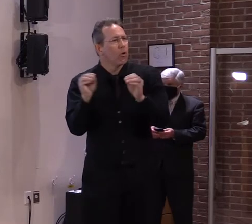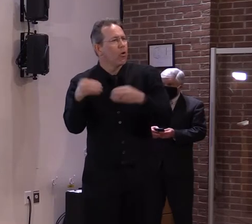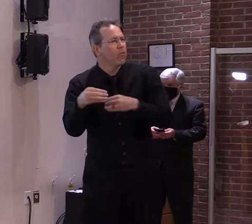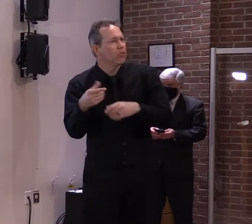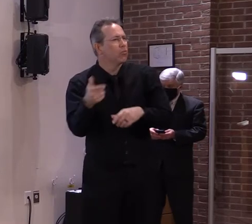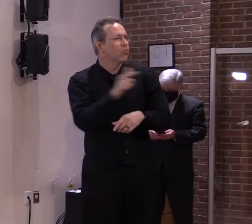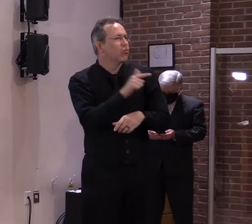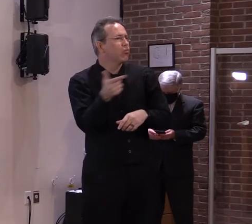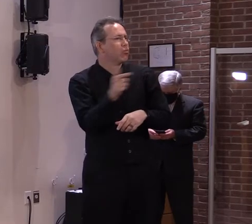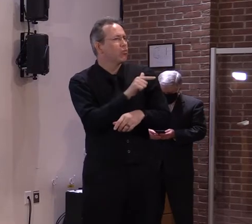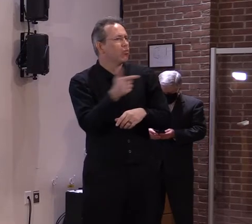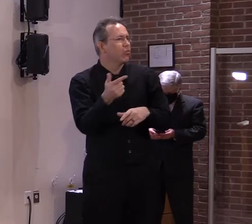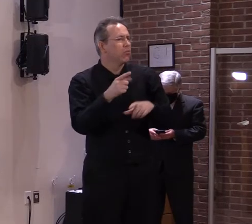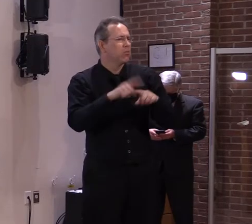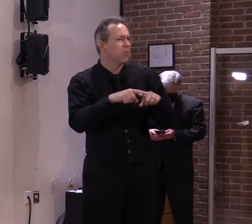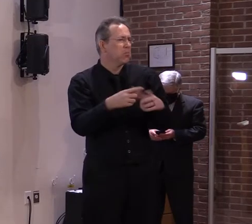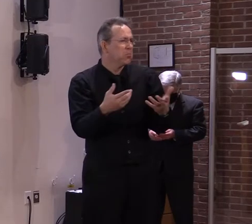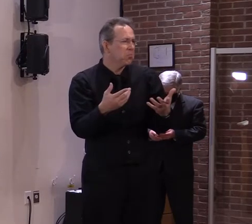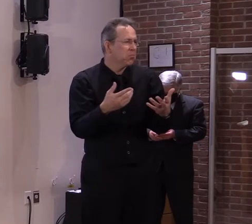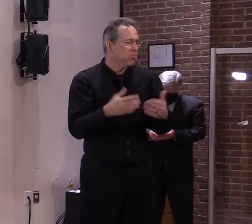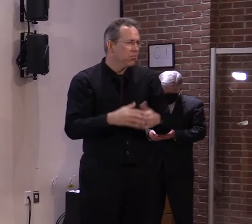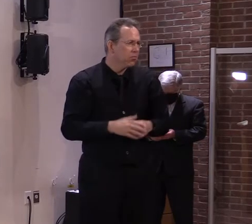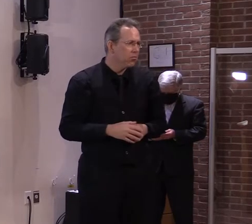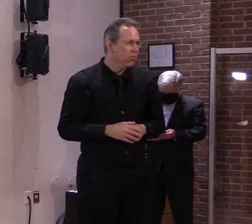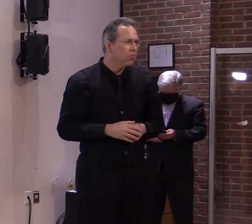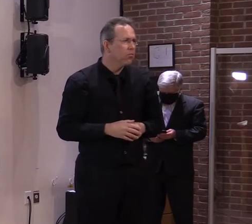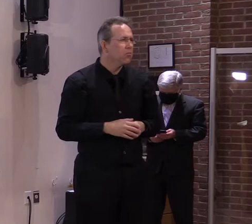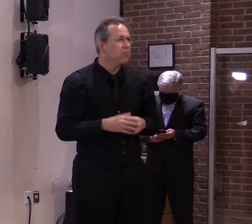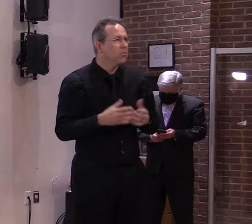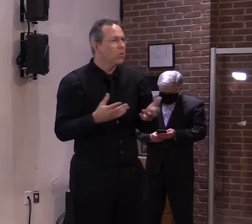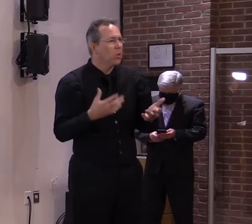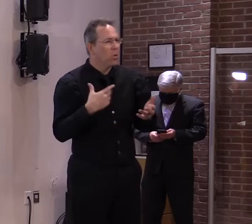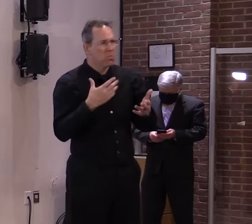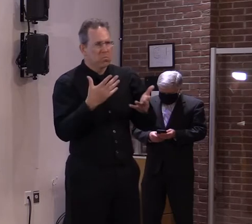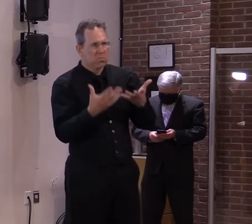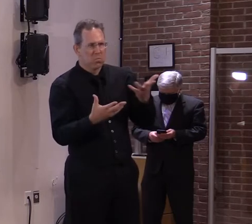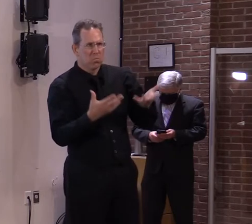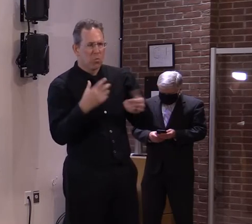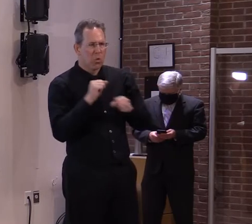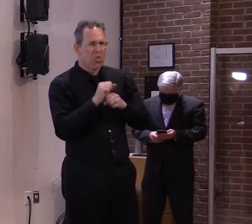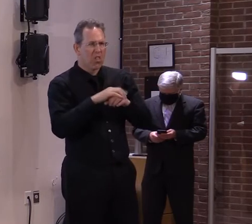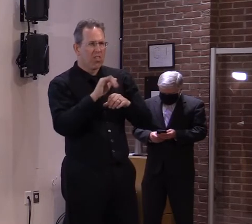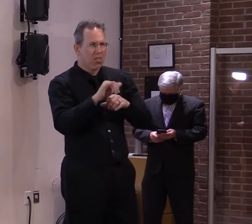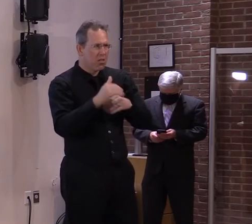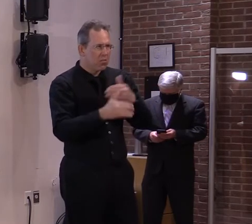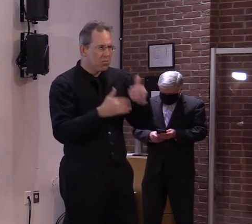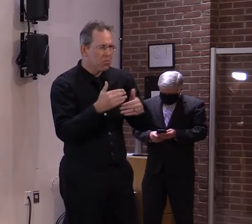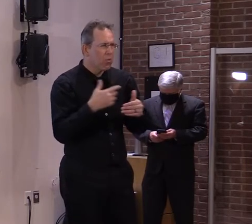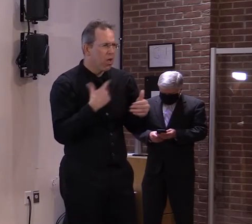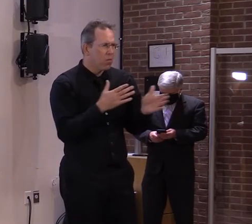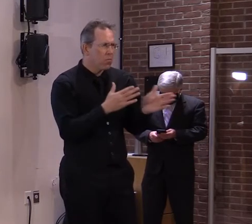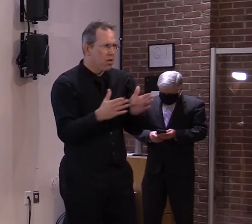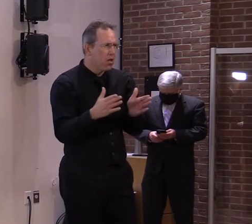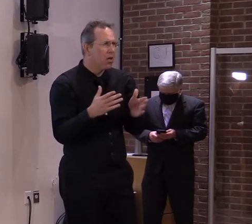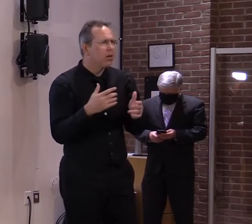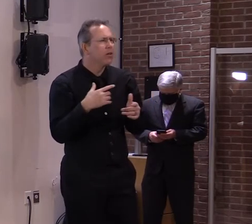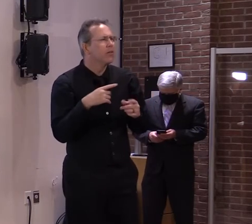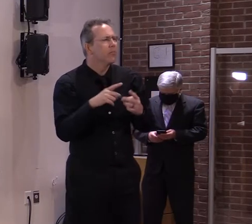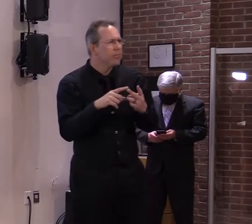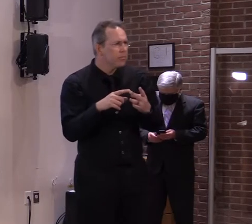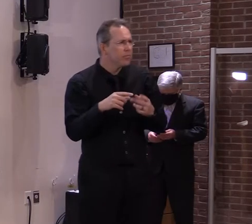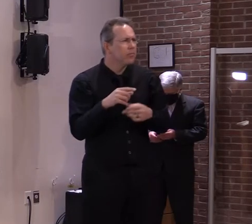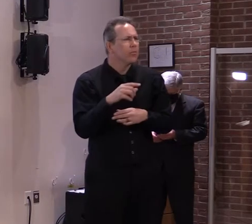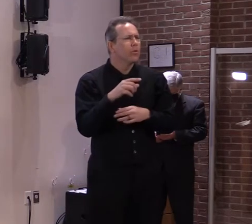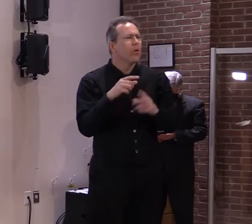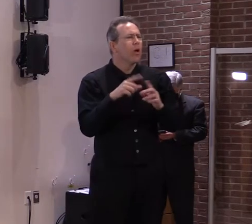home and working from the workplace. We're developing that with some cabinet members. We've done some surveys, and so we are